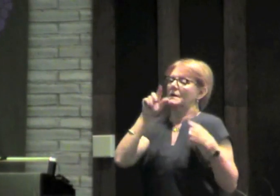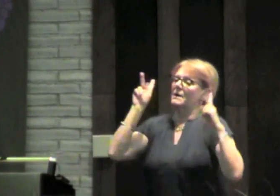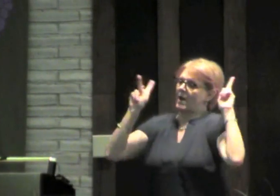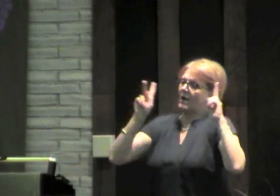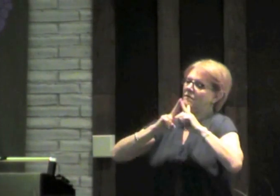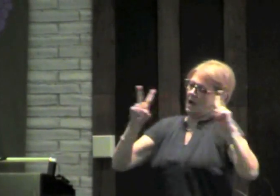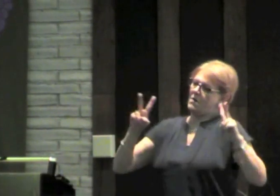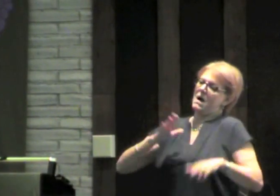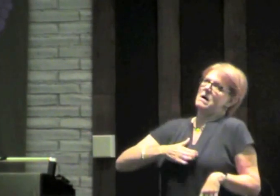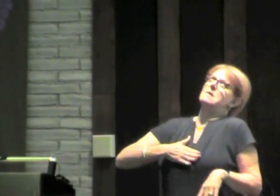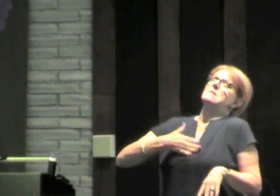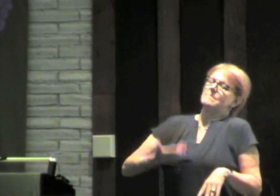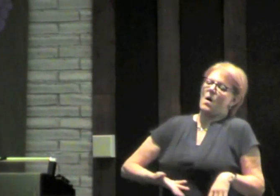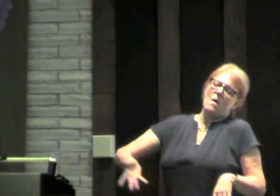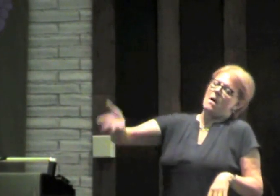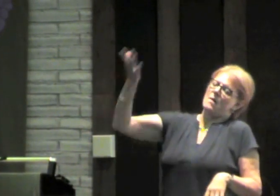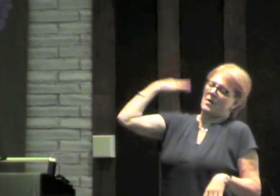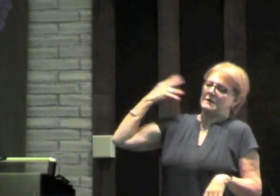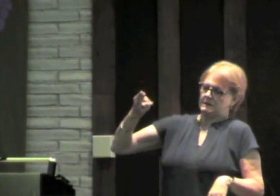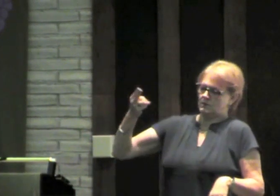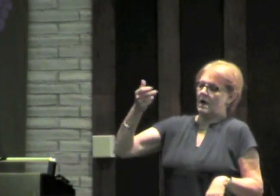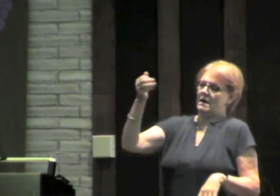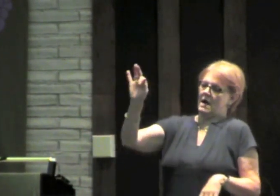Now in Palestine, the people were upset from